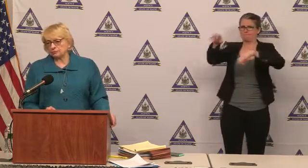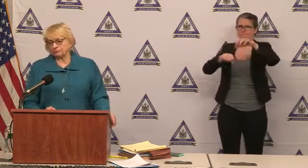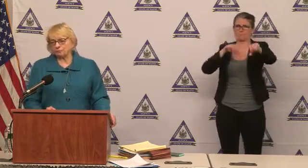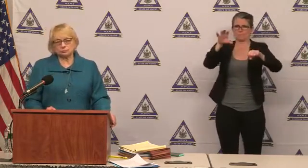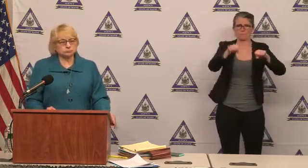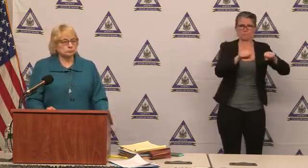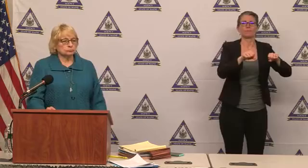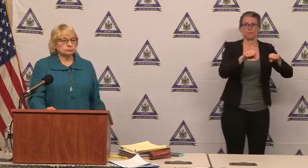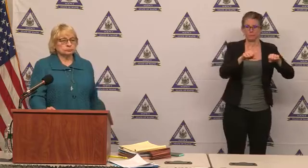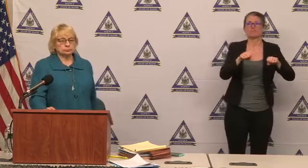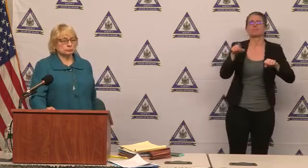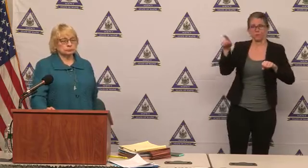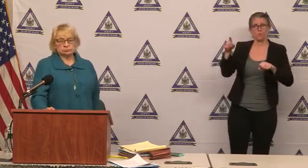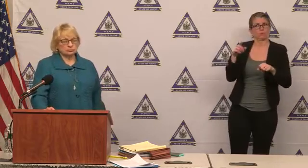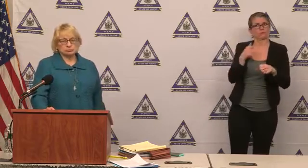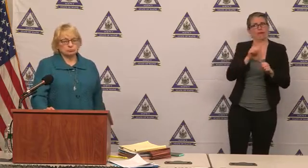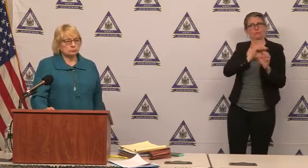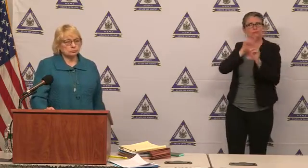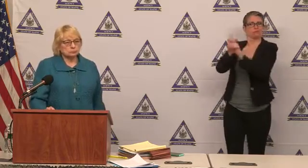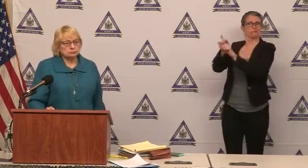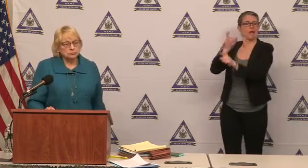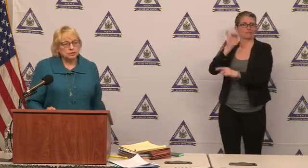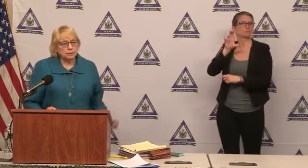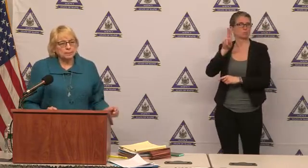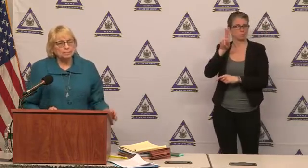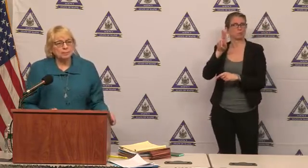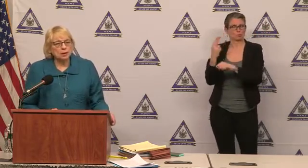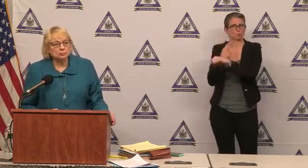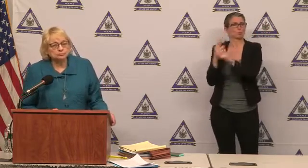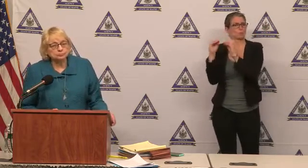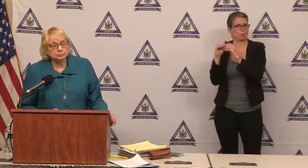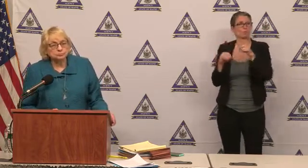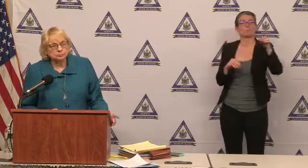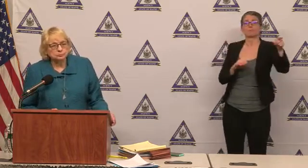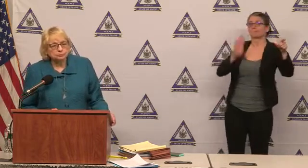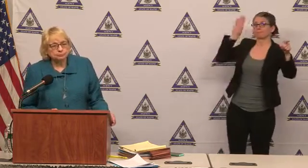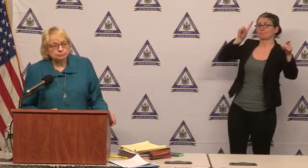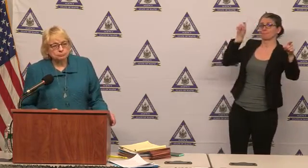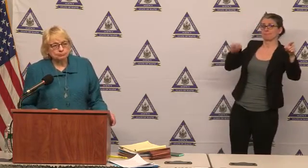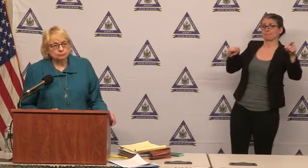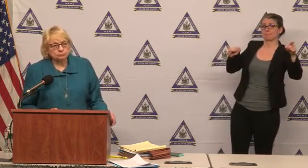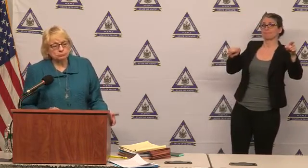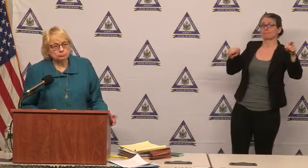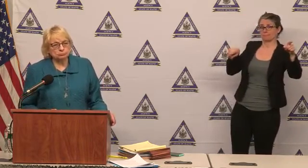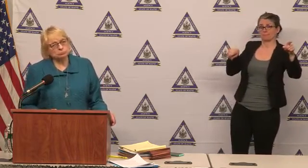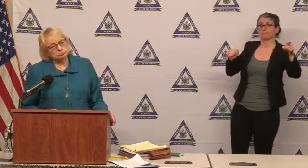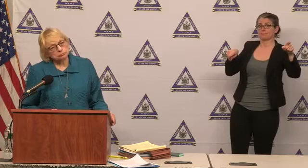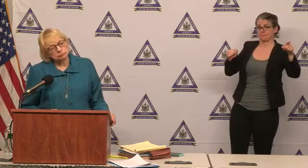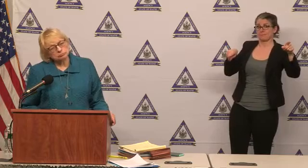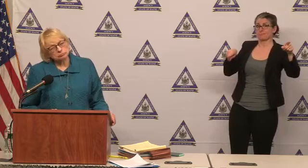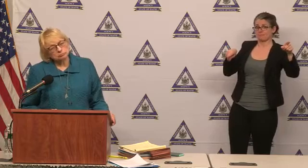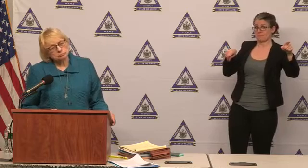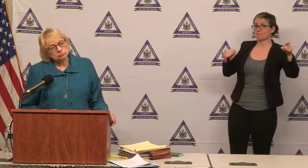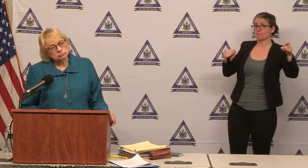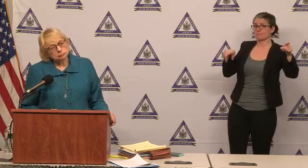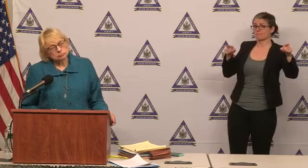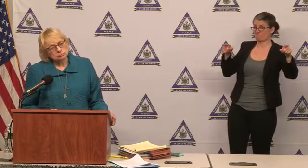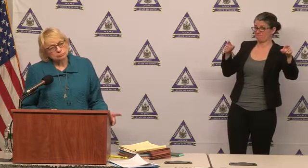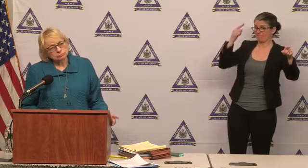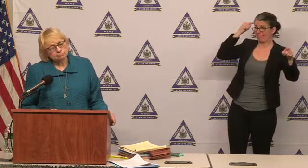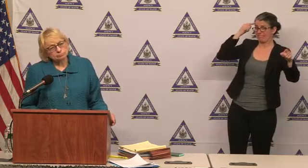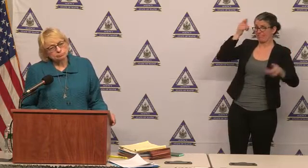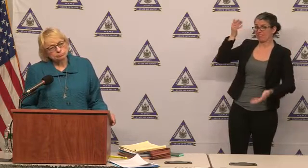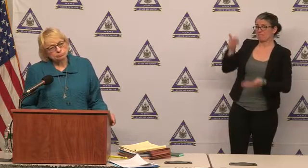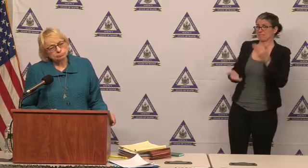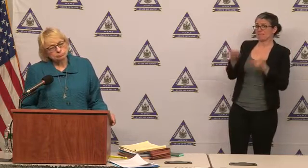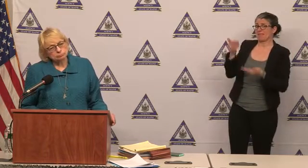patients. Governor Mills, are you anticipating a point at which Sorry. you diverge from the federal government at all? And what I mean by that is, if the White House